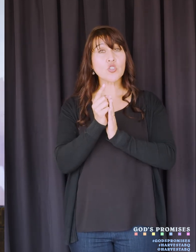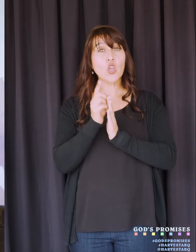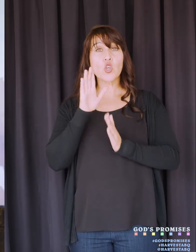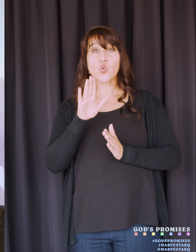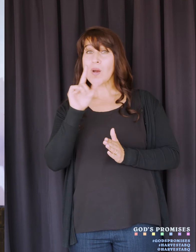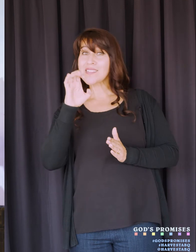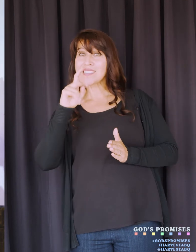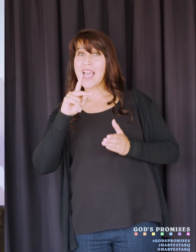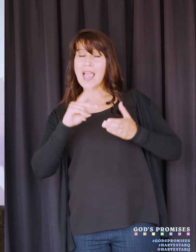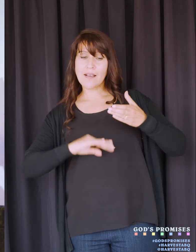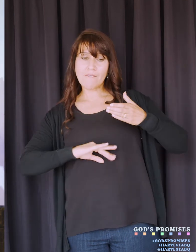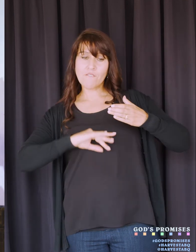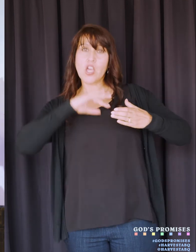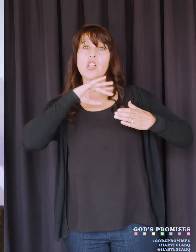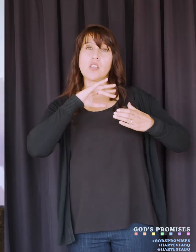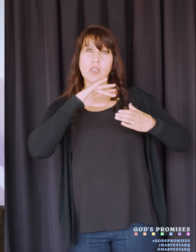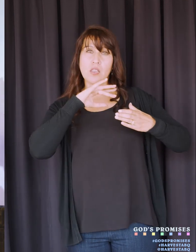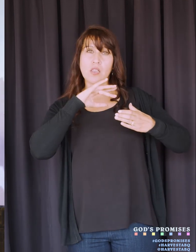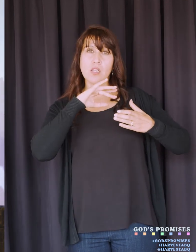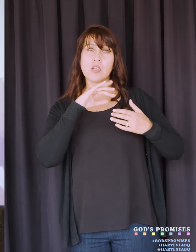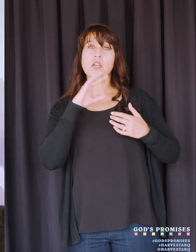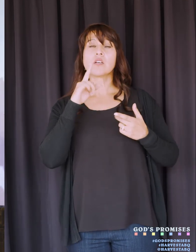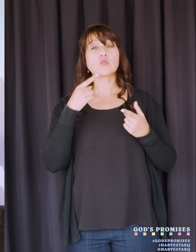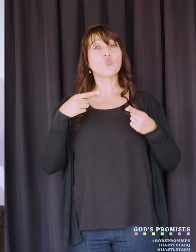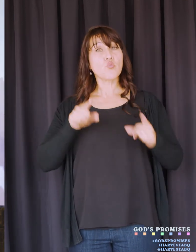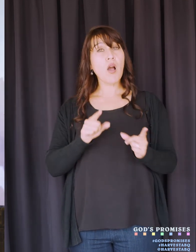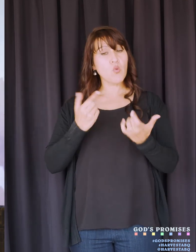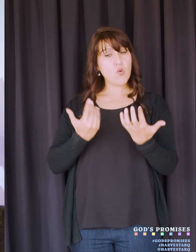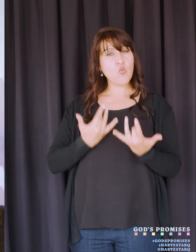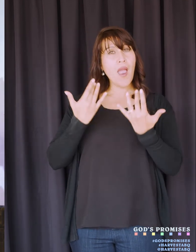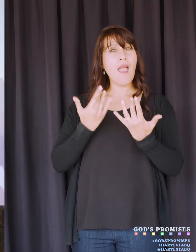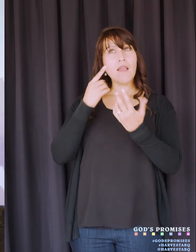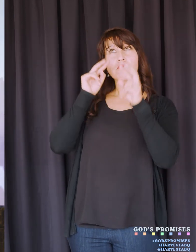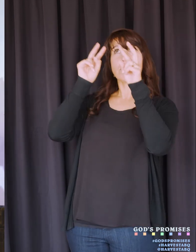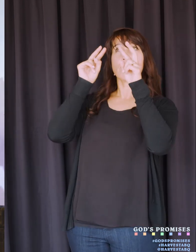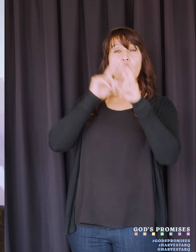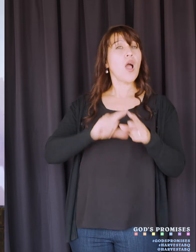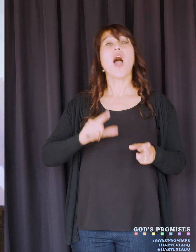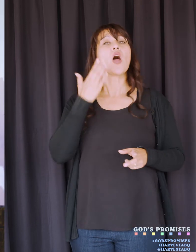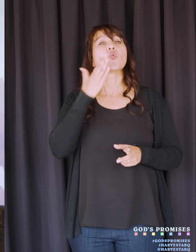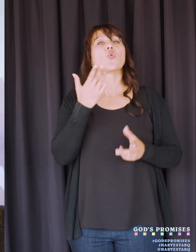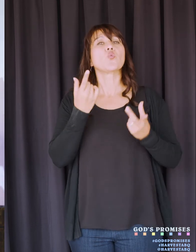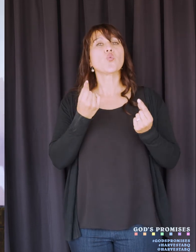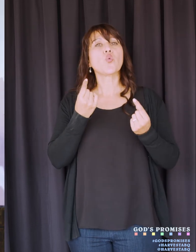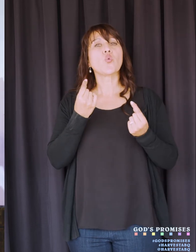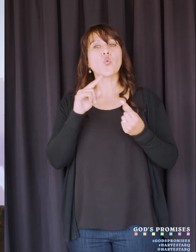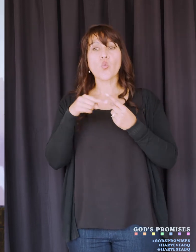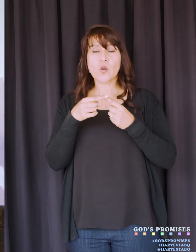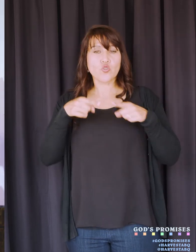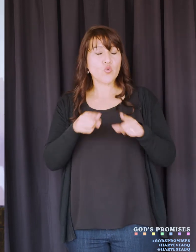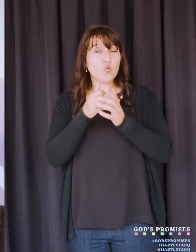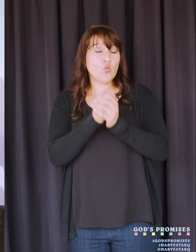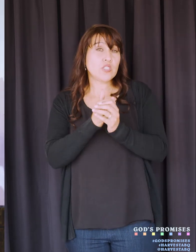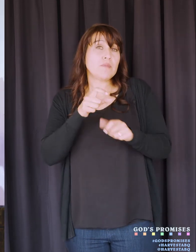is refilled. That as we wait on the Lord, I want to encourage you. I don't know what you do normally when it goes to the worship time, but